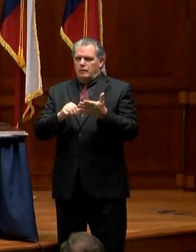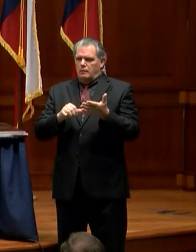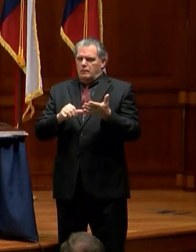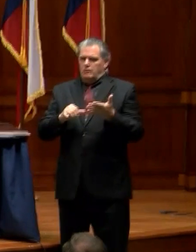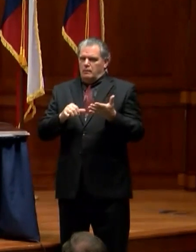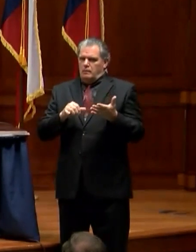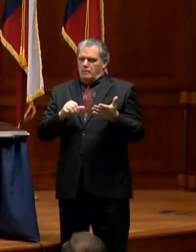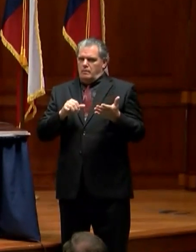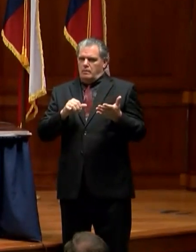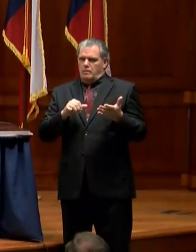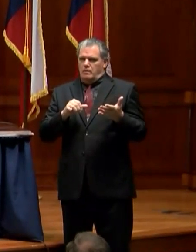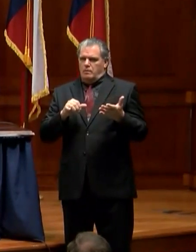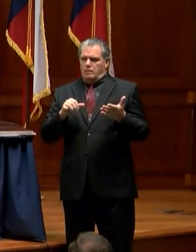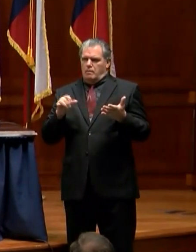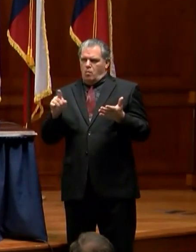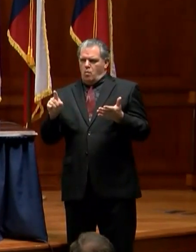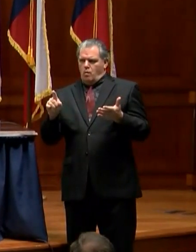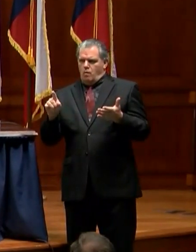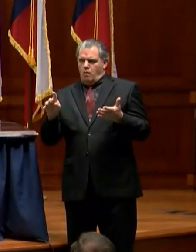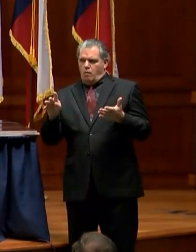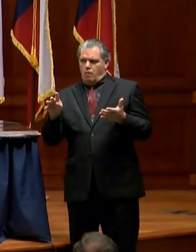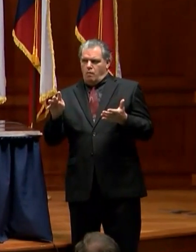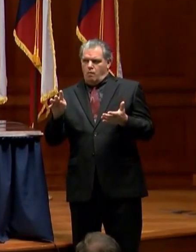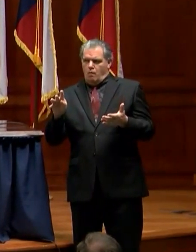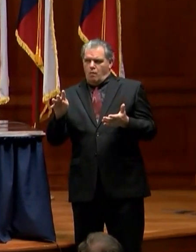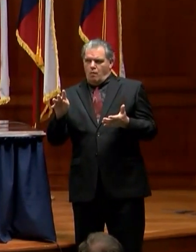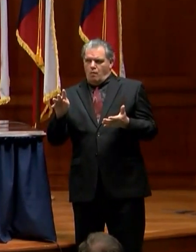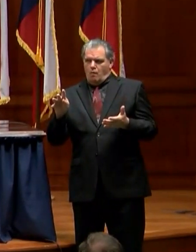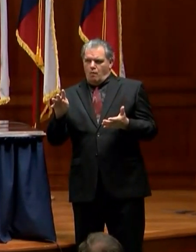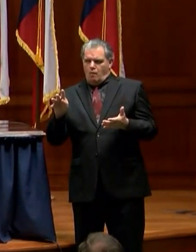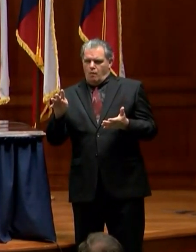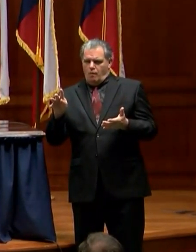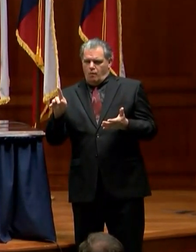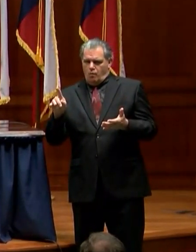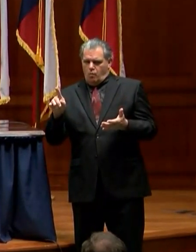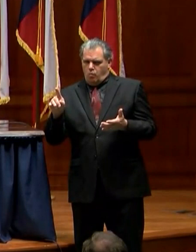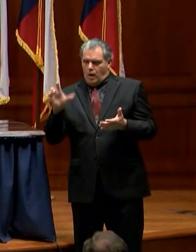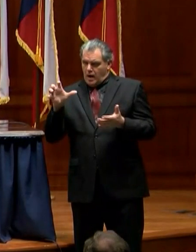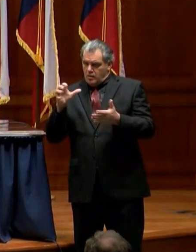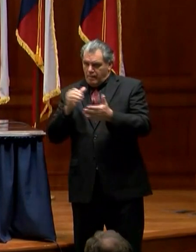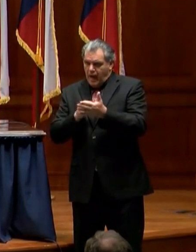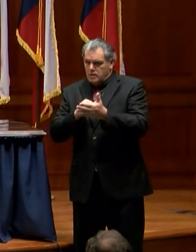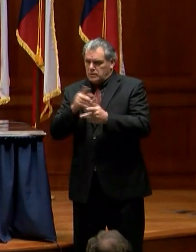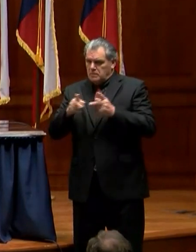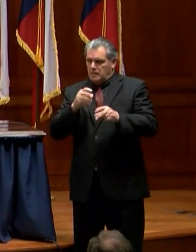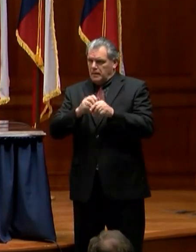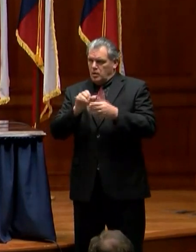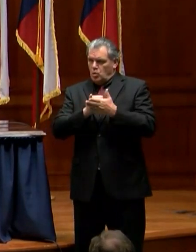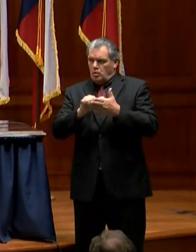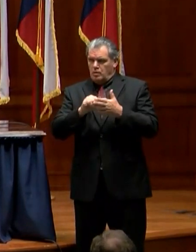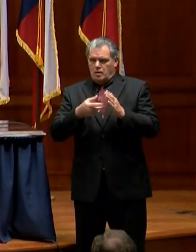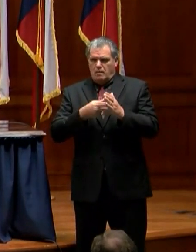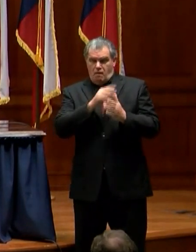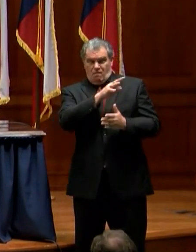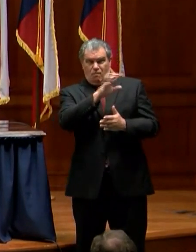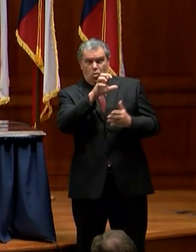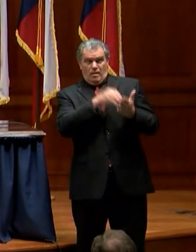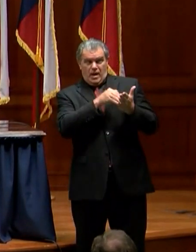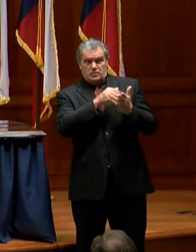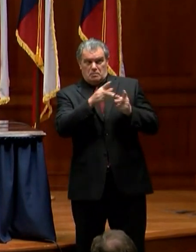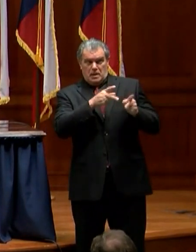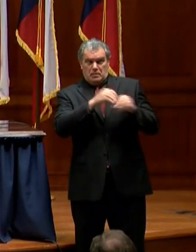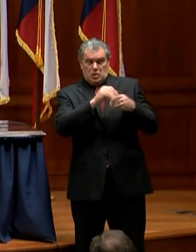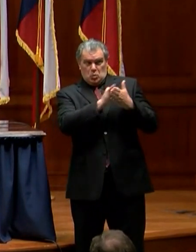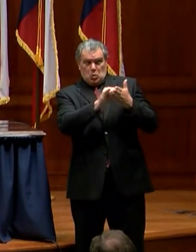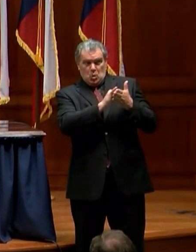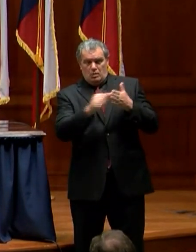people versus New York, which is 1,400 people per that number. So we're basically way behind in testing as a ratio